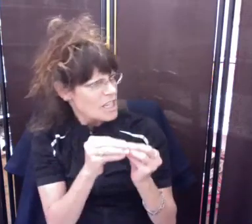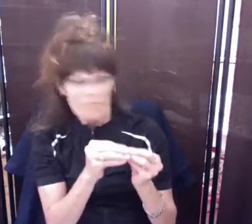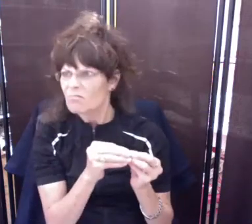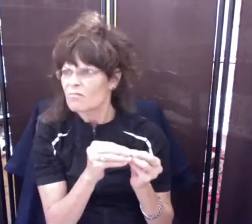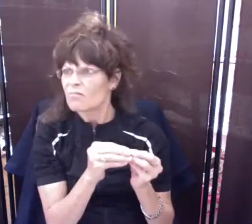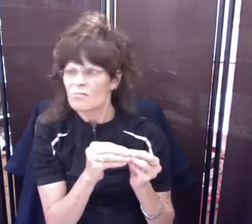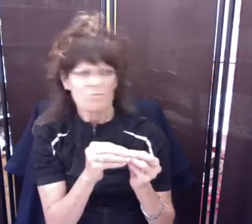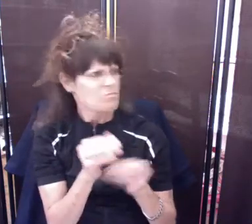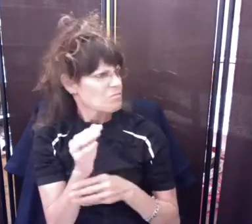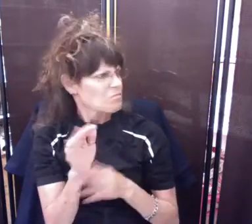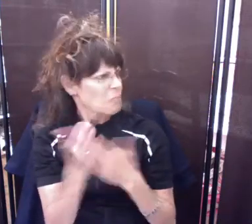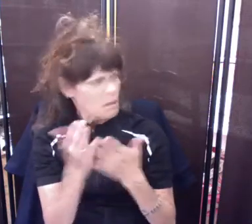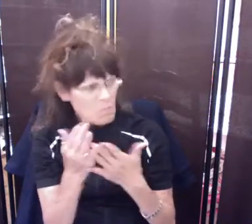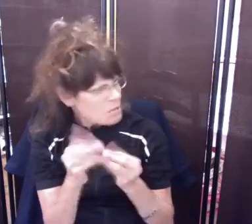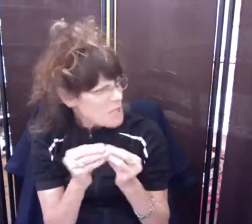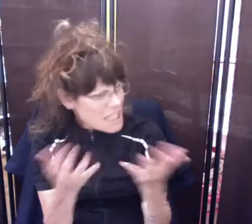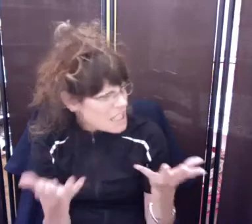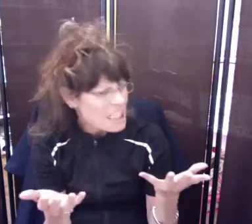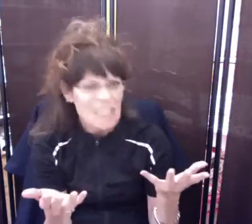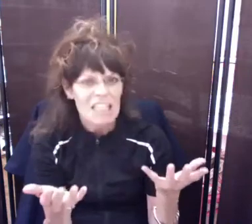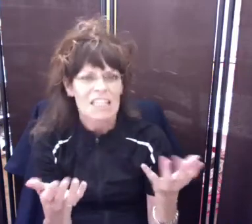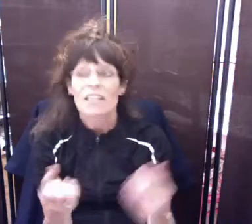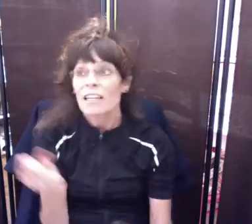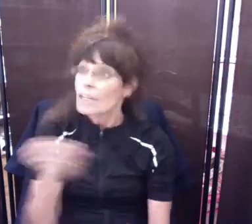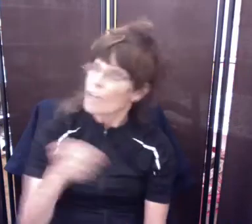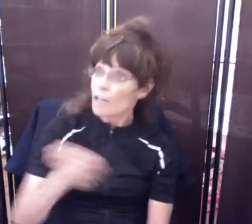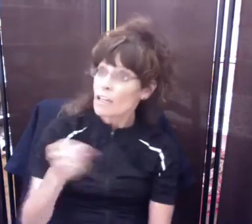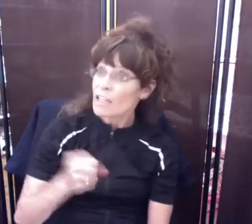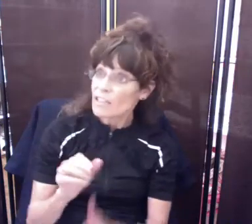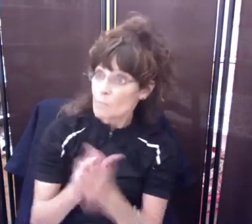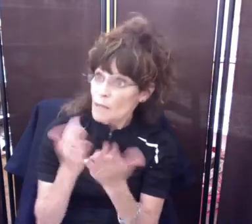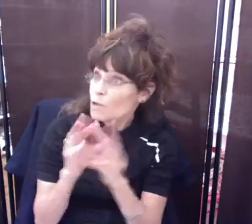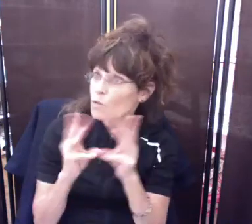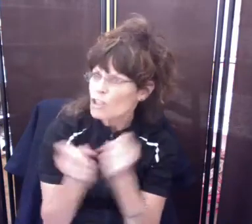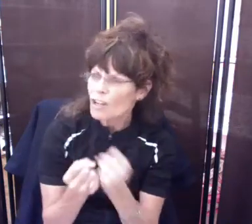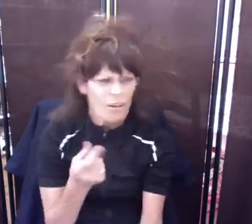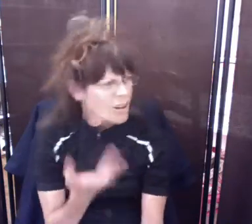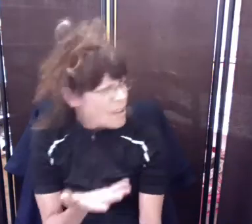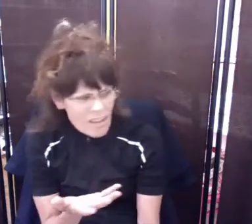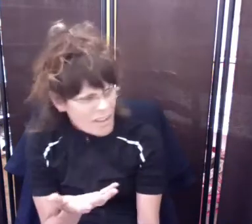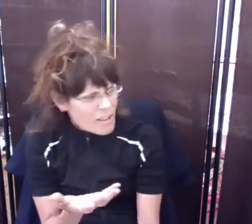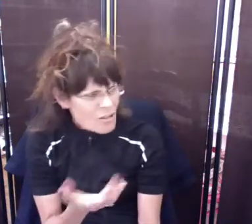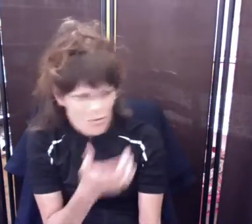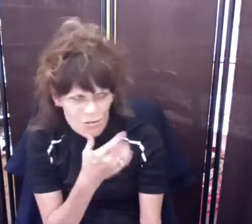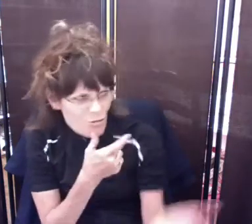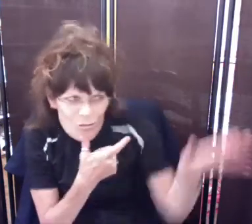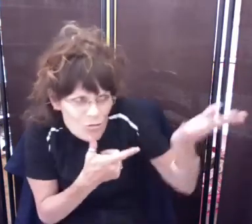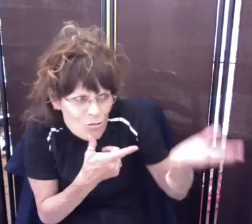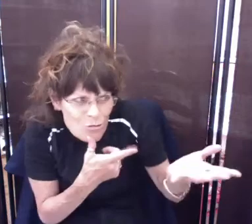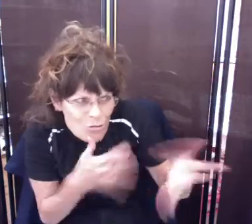my area at this time. So he goes, yeah, it's a big book workshop. I go, who's doing it? He goes, a couple of